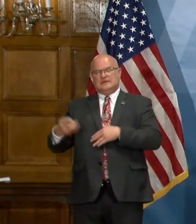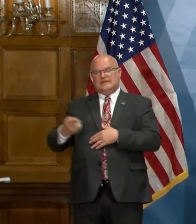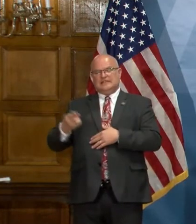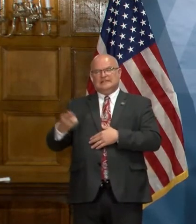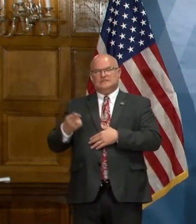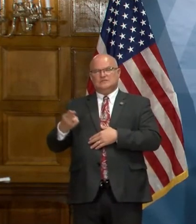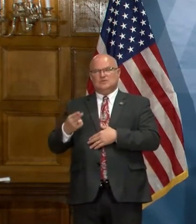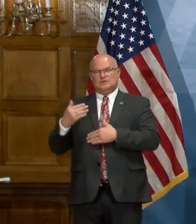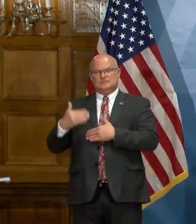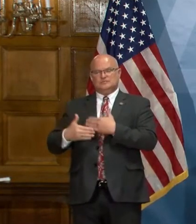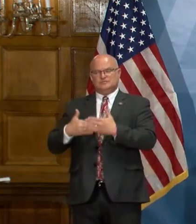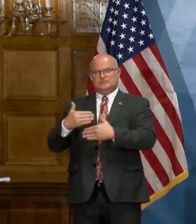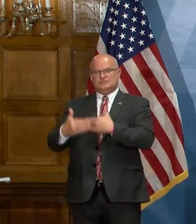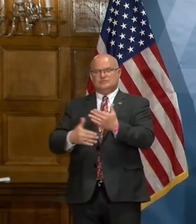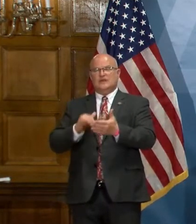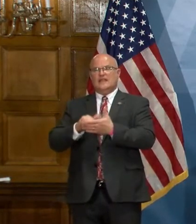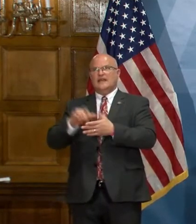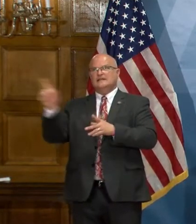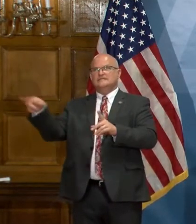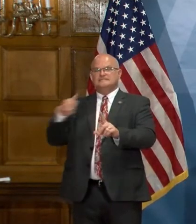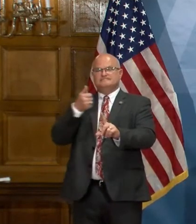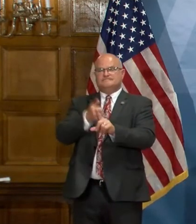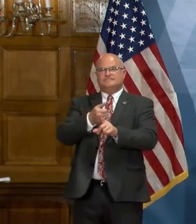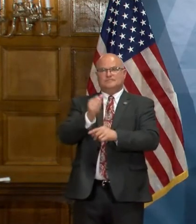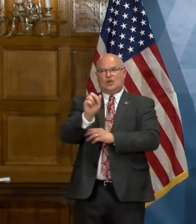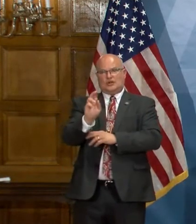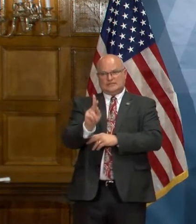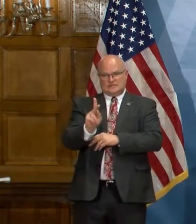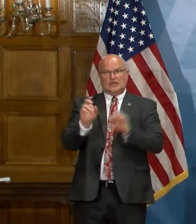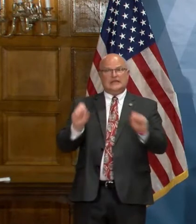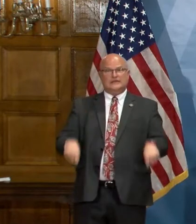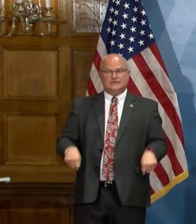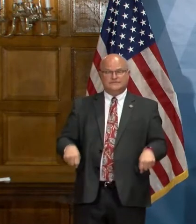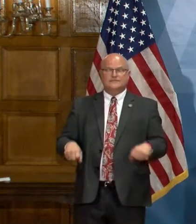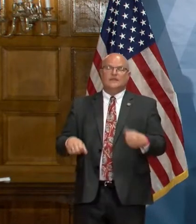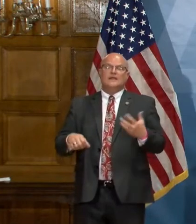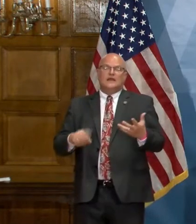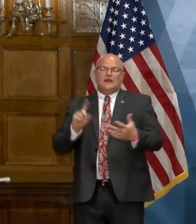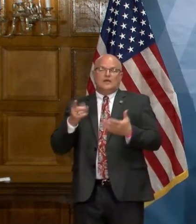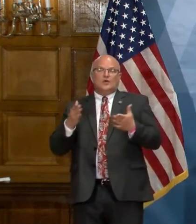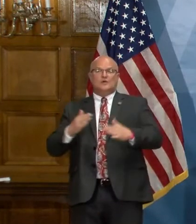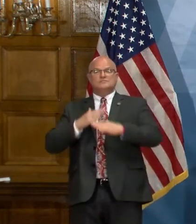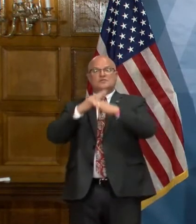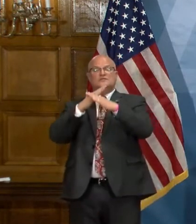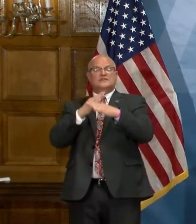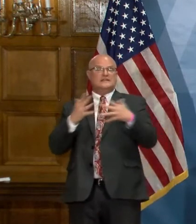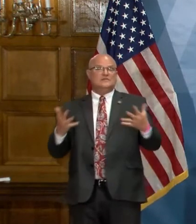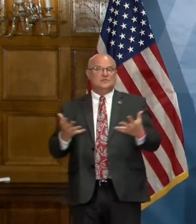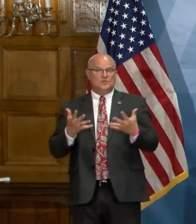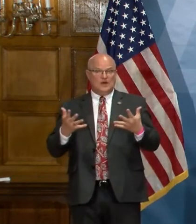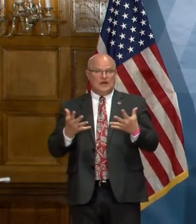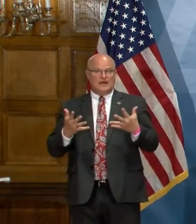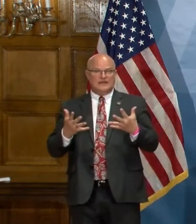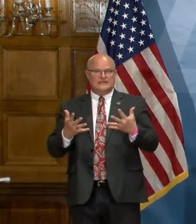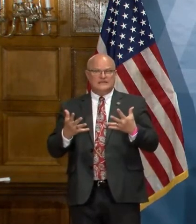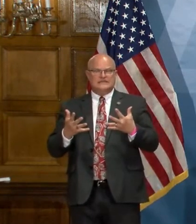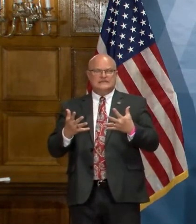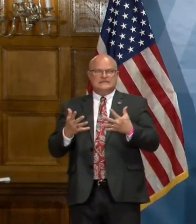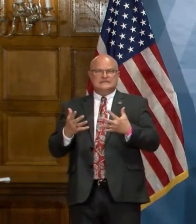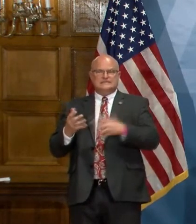historic patterns, that that could come to Arkansas. And the only way to prevent that is to